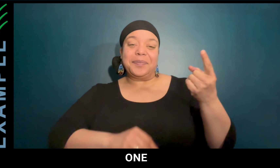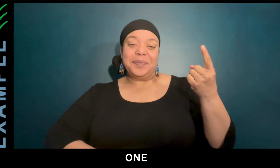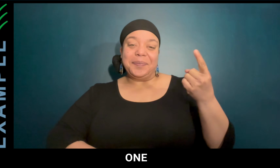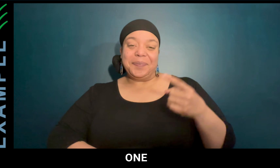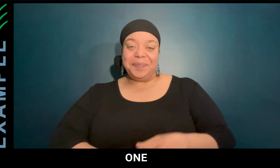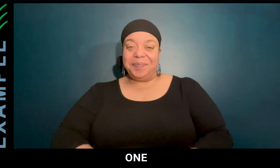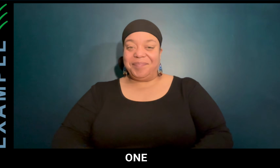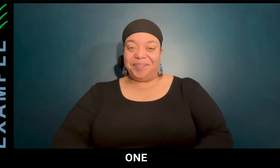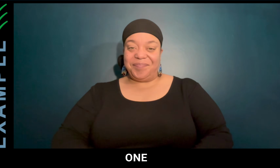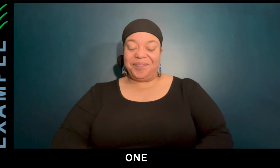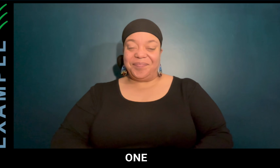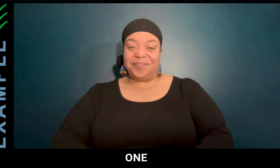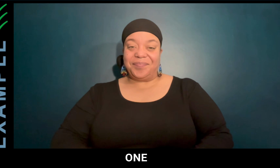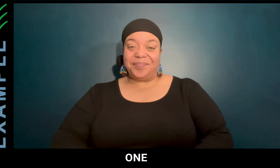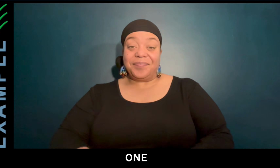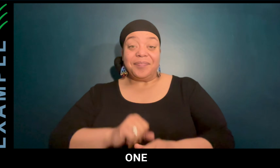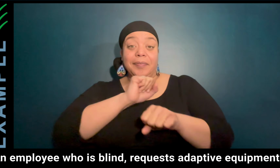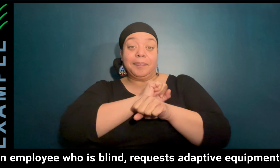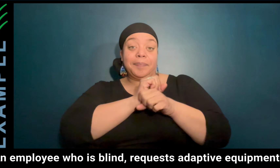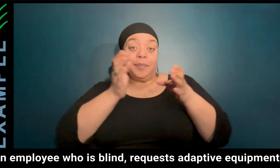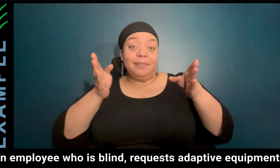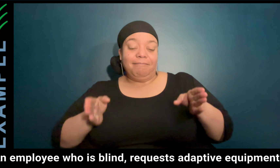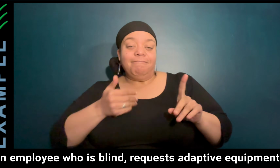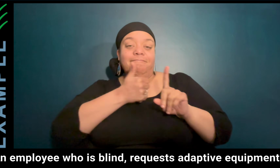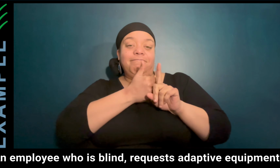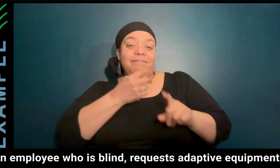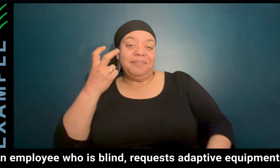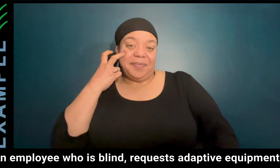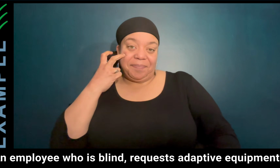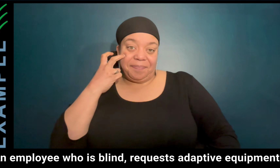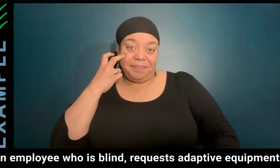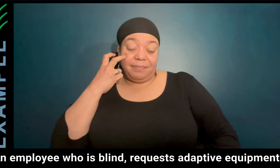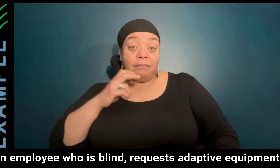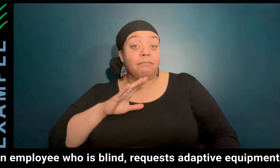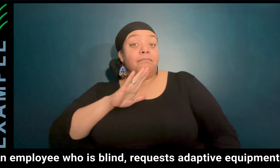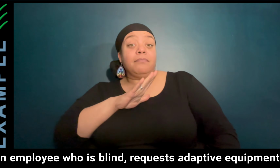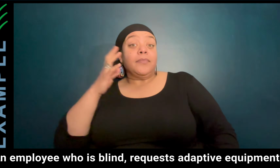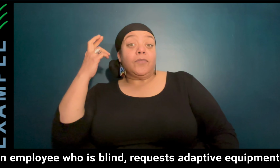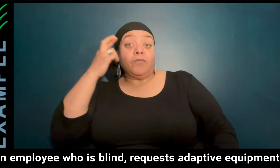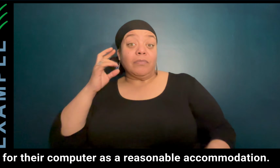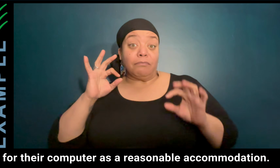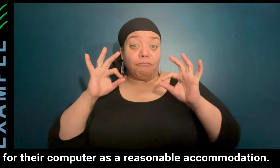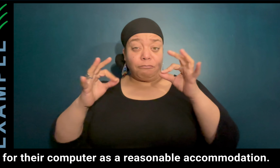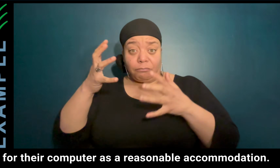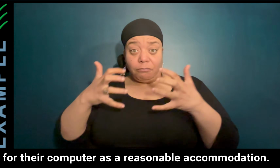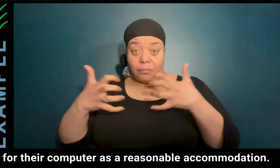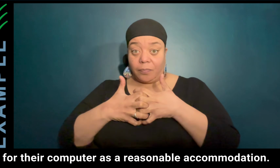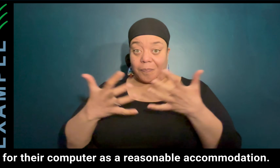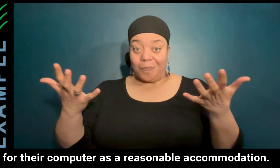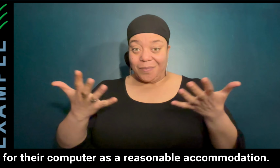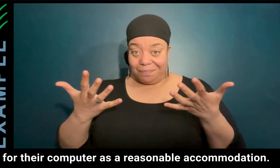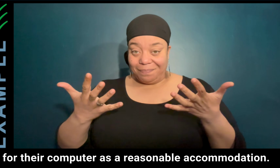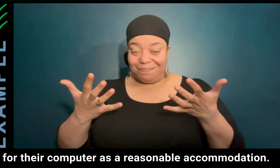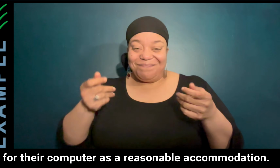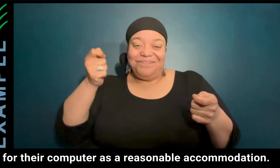1. An employee who is blind requests adaptive equipment for their computer as a reasonable